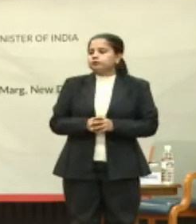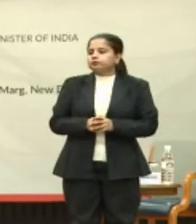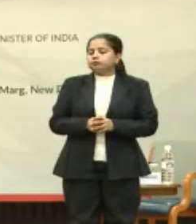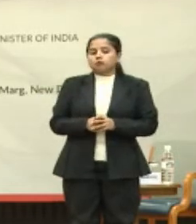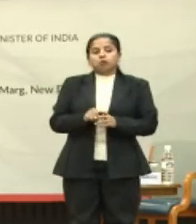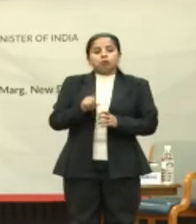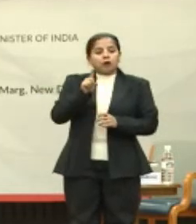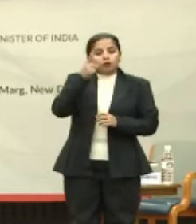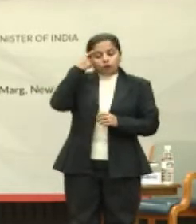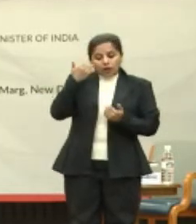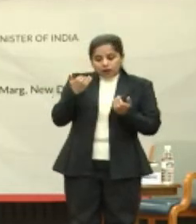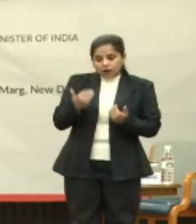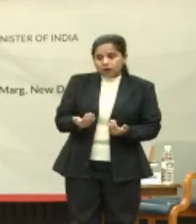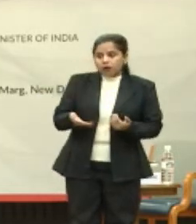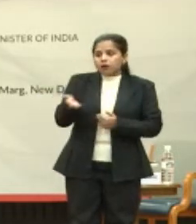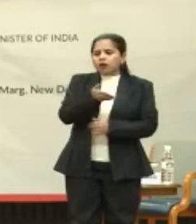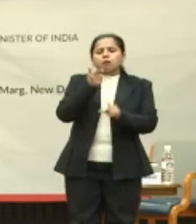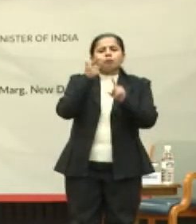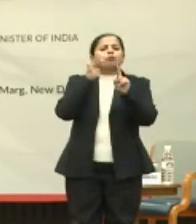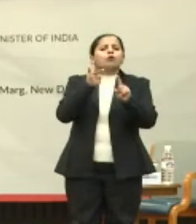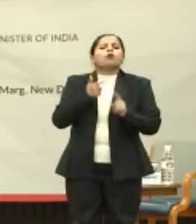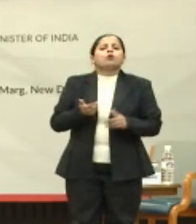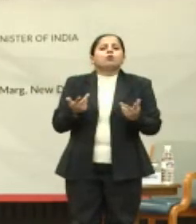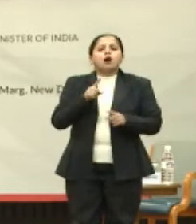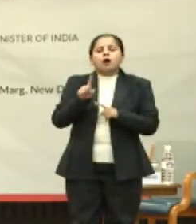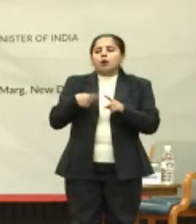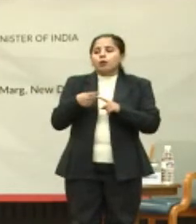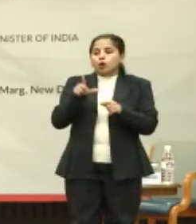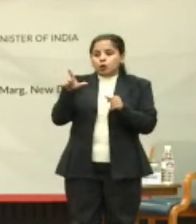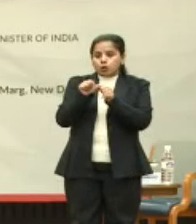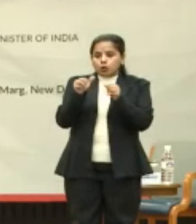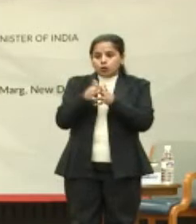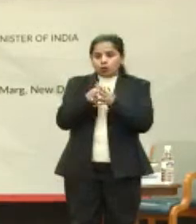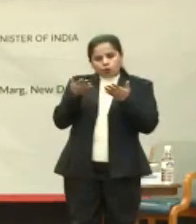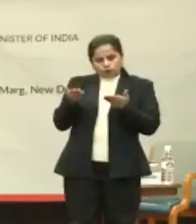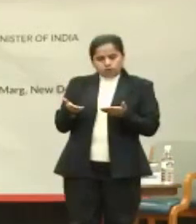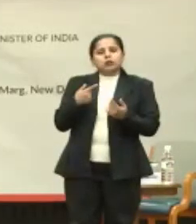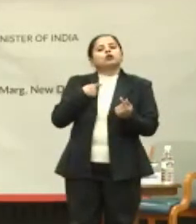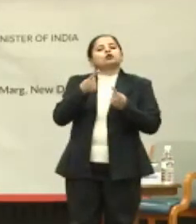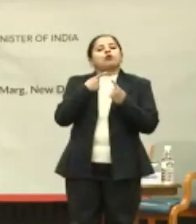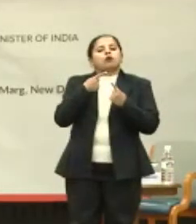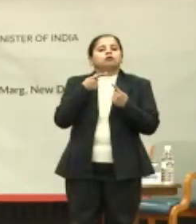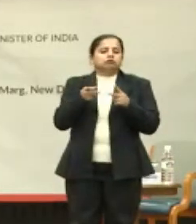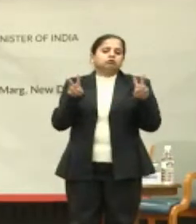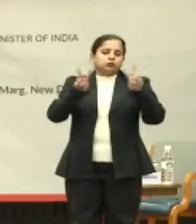For the moment, the anecdote about Lord Linlithgow.